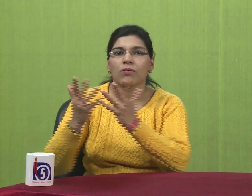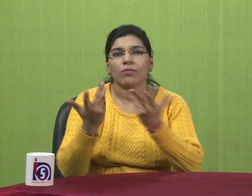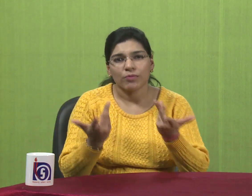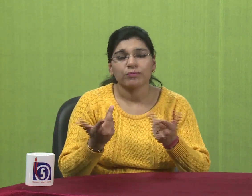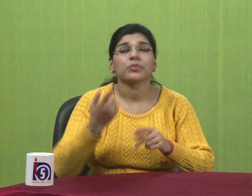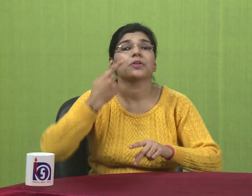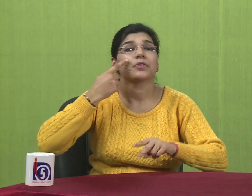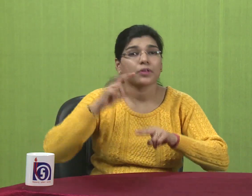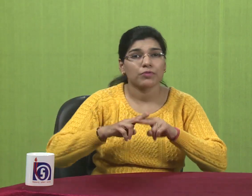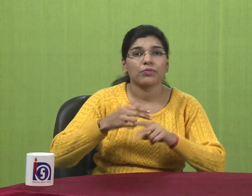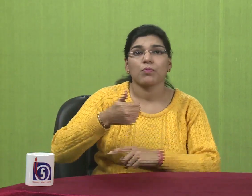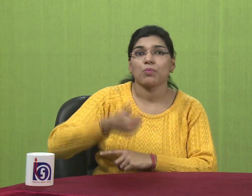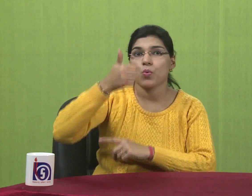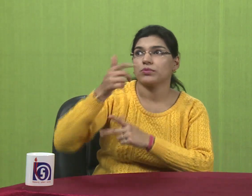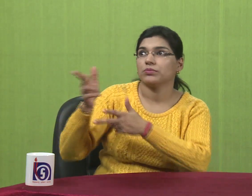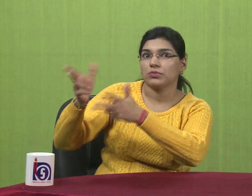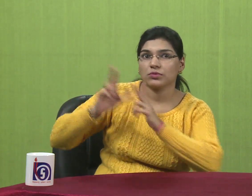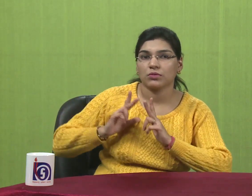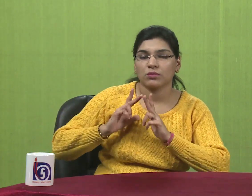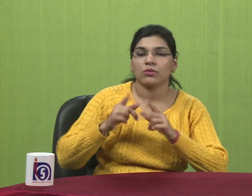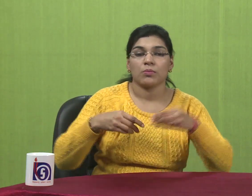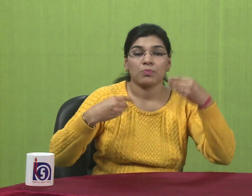it is shifted different.